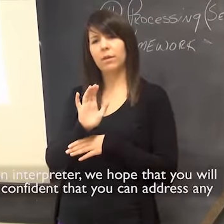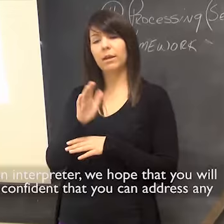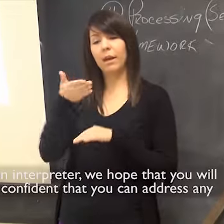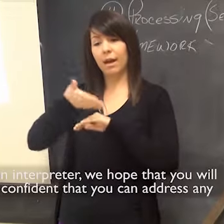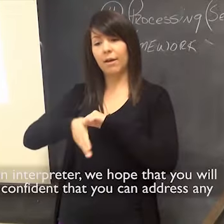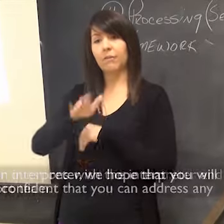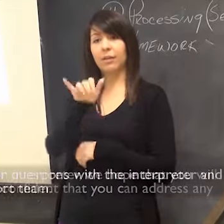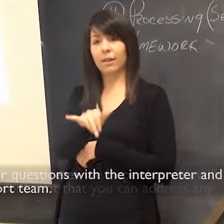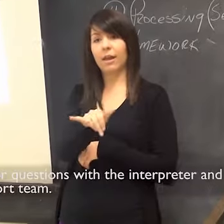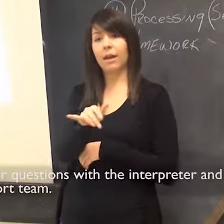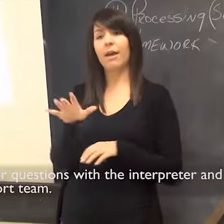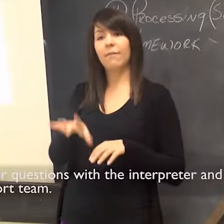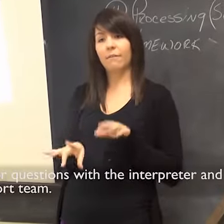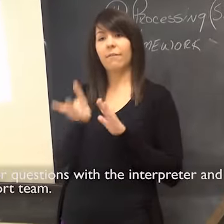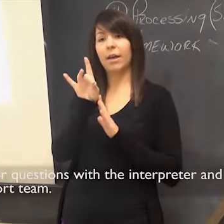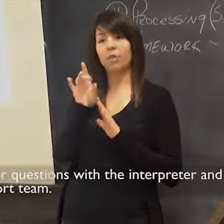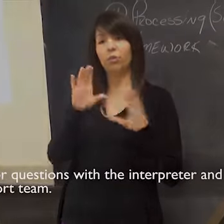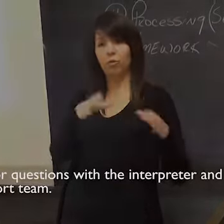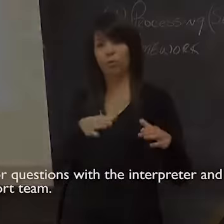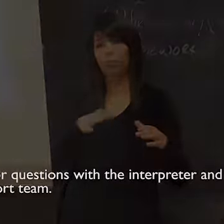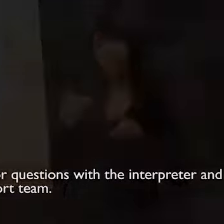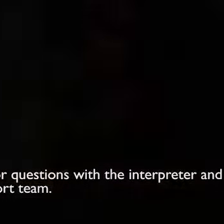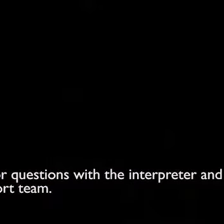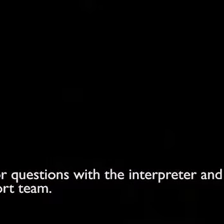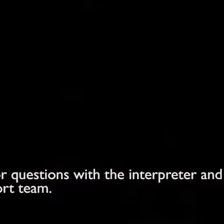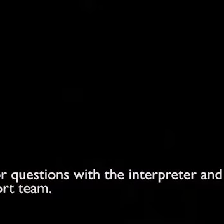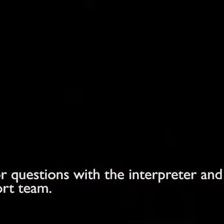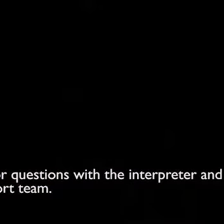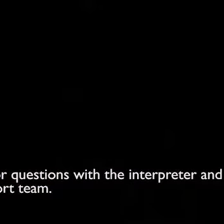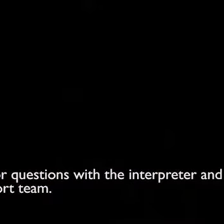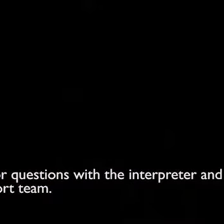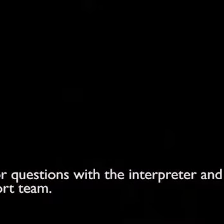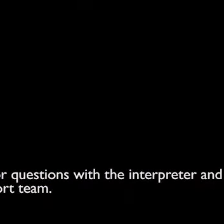confident that you can address any concerns or questions with the